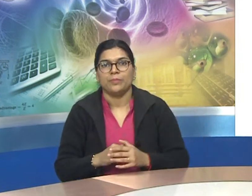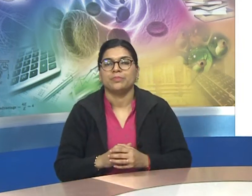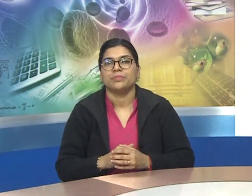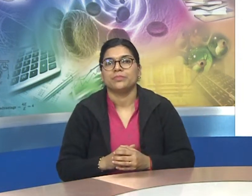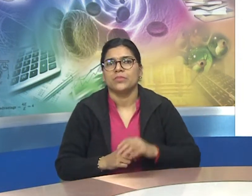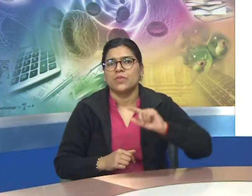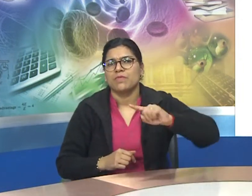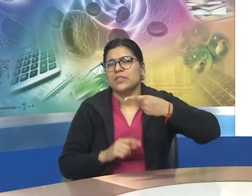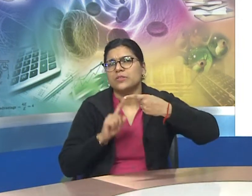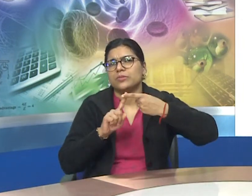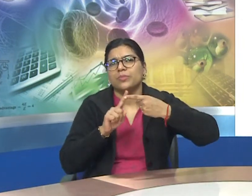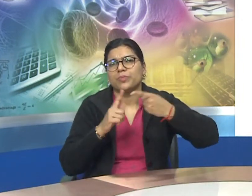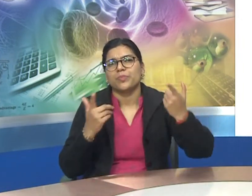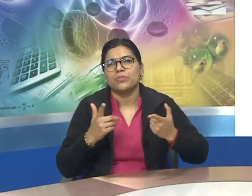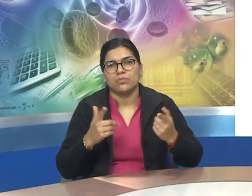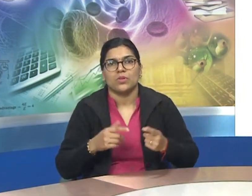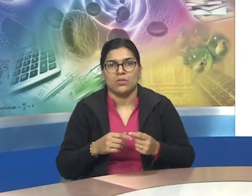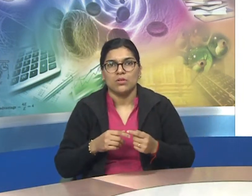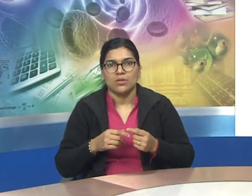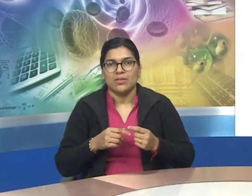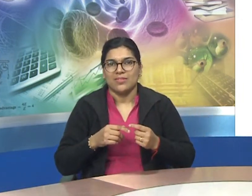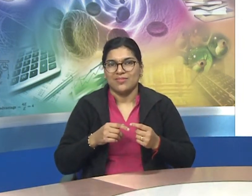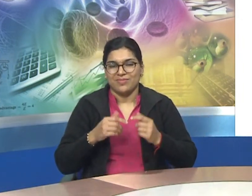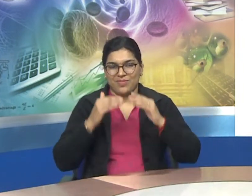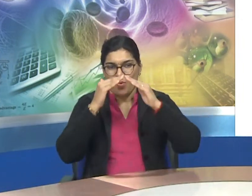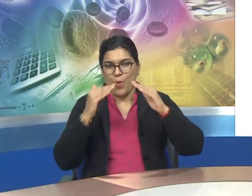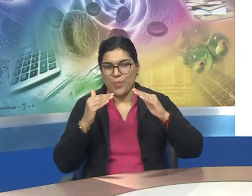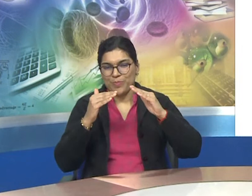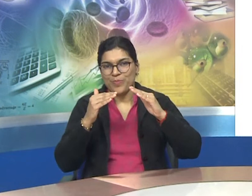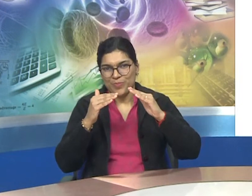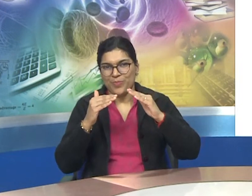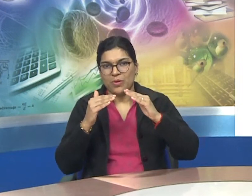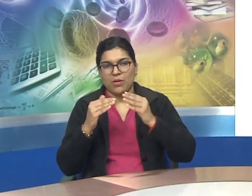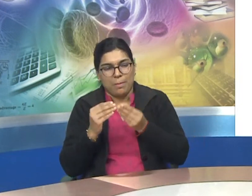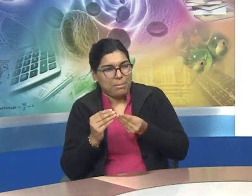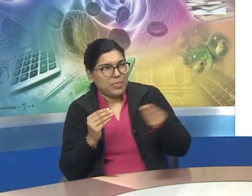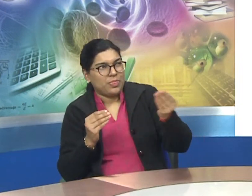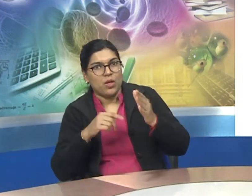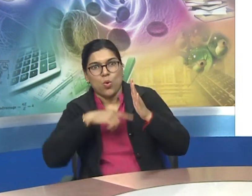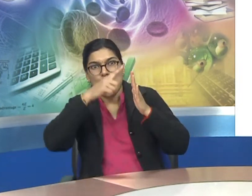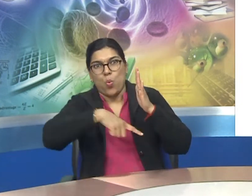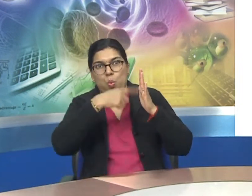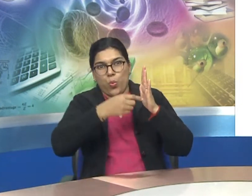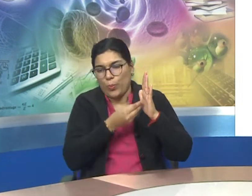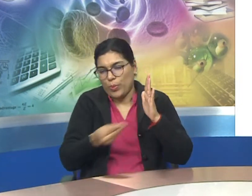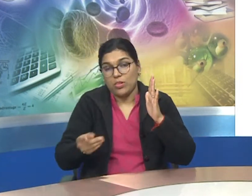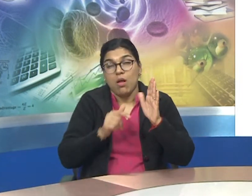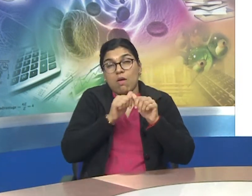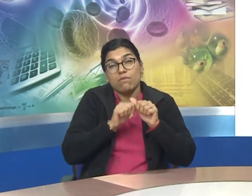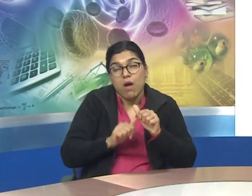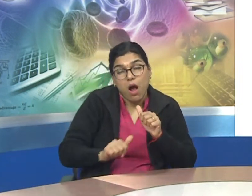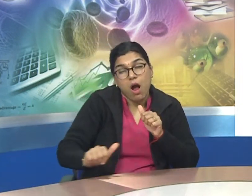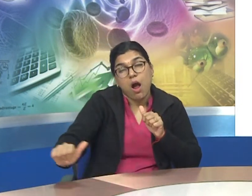The first point talks about the location in remote